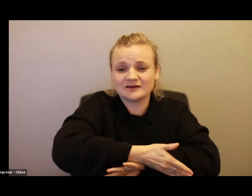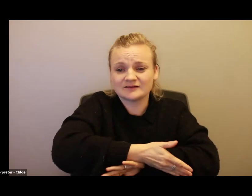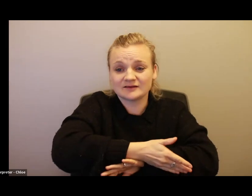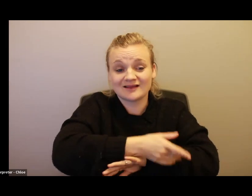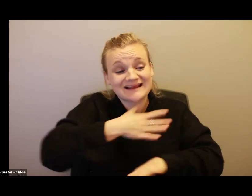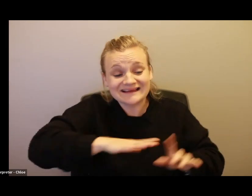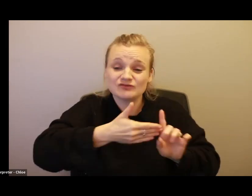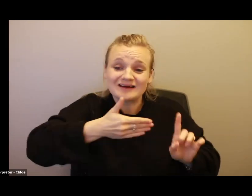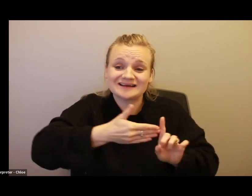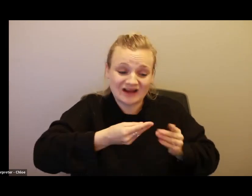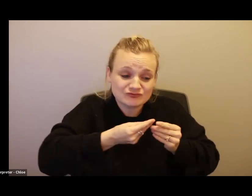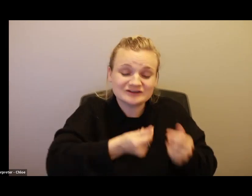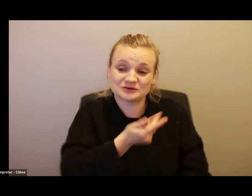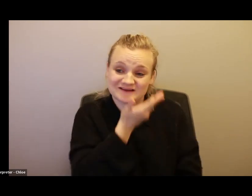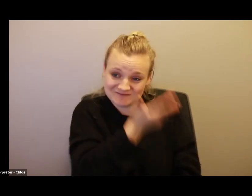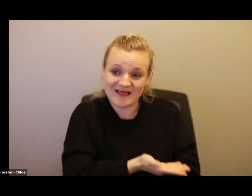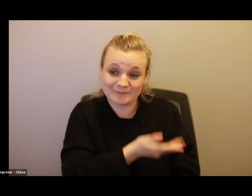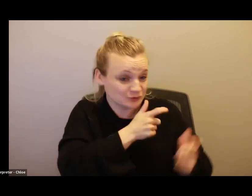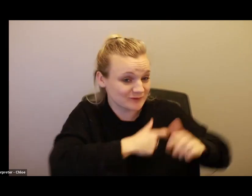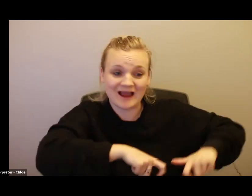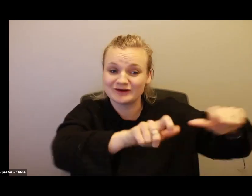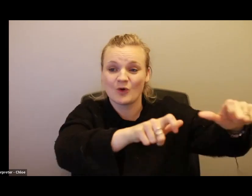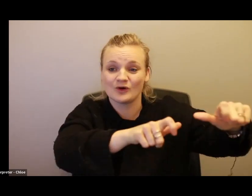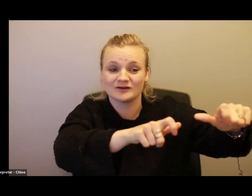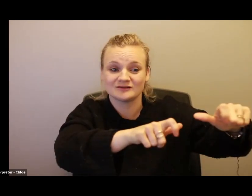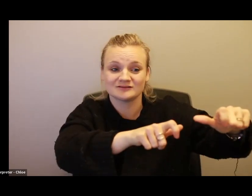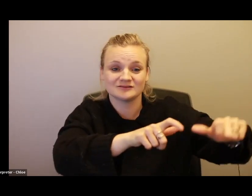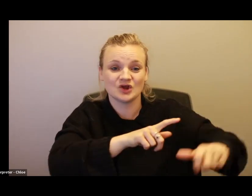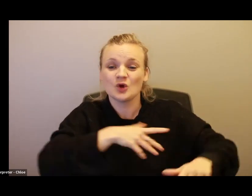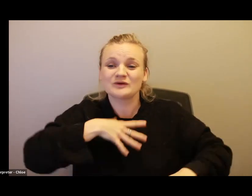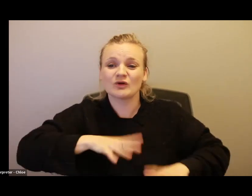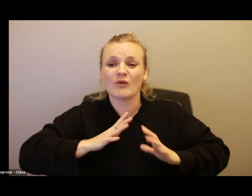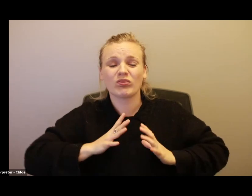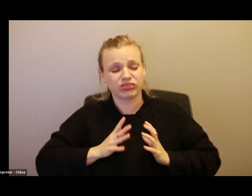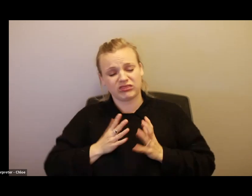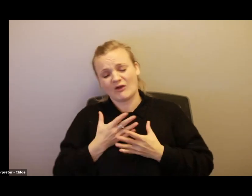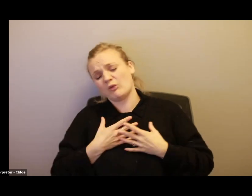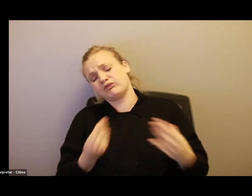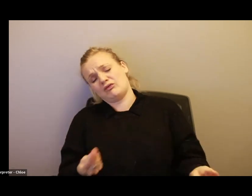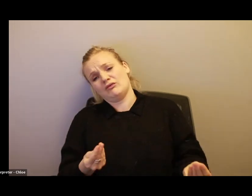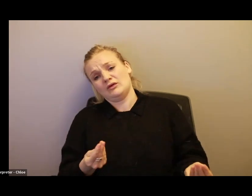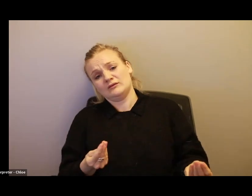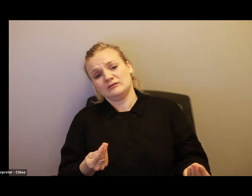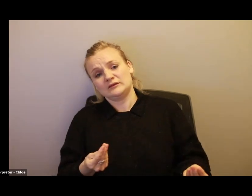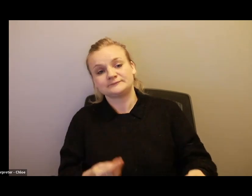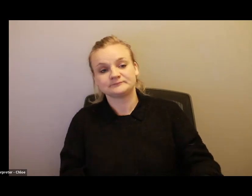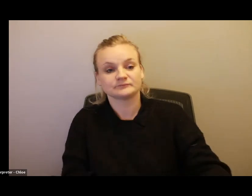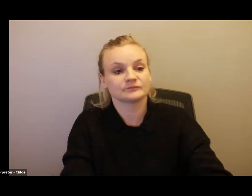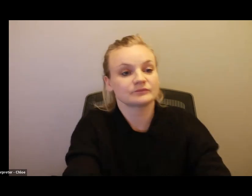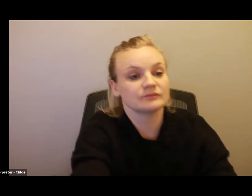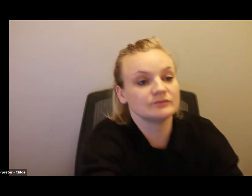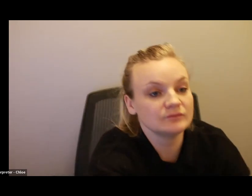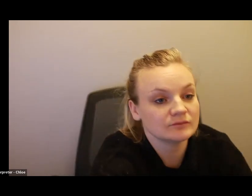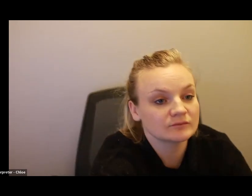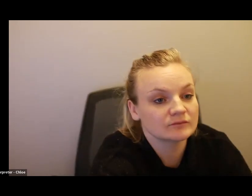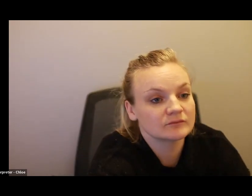the resources they need to carry this through, because we don't want to see people burned out. We want to see them resourced. One other thing that came up, somebody said,